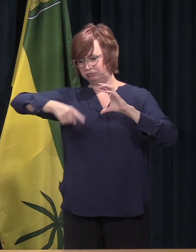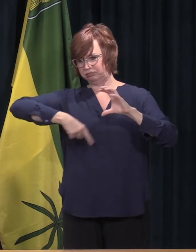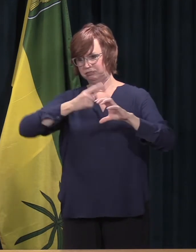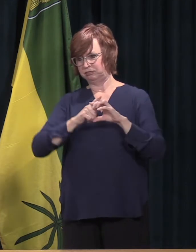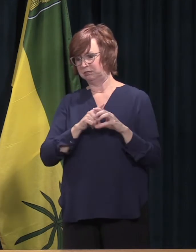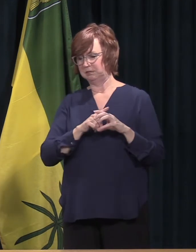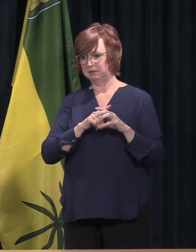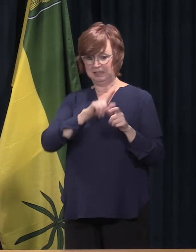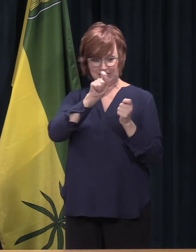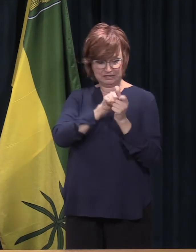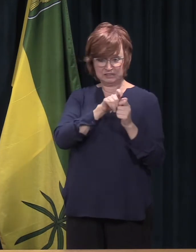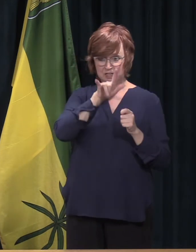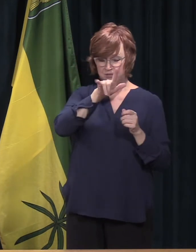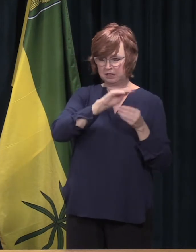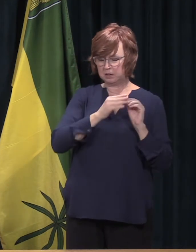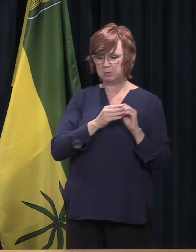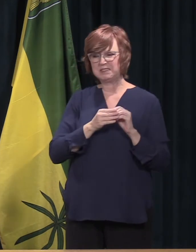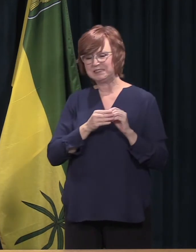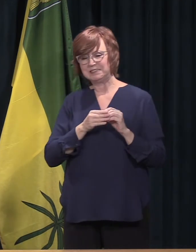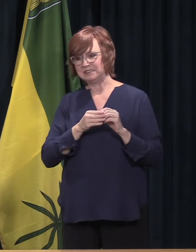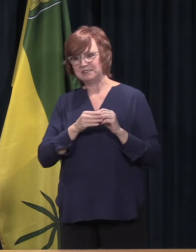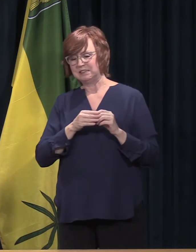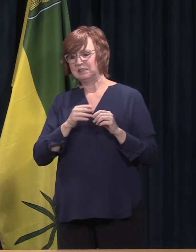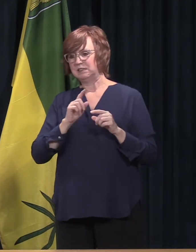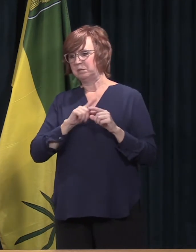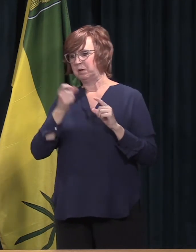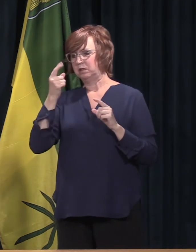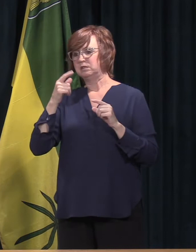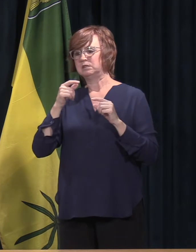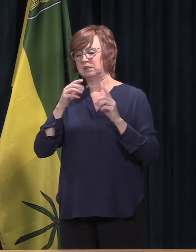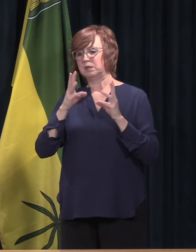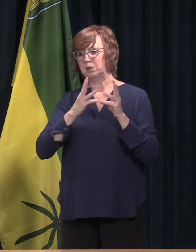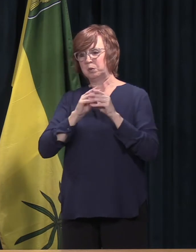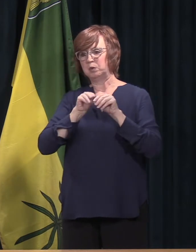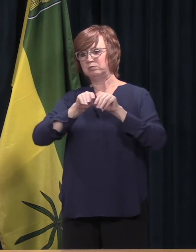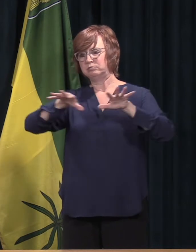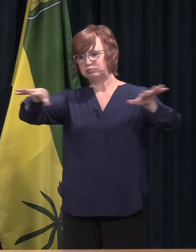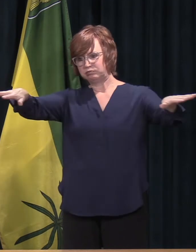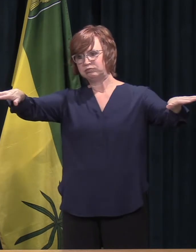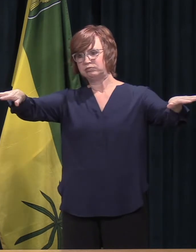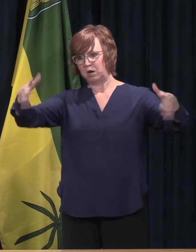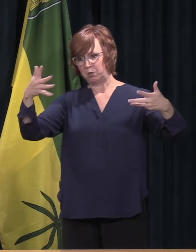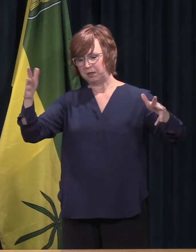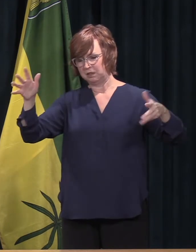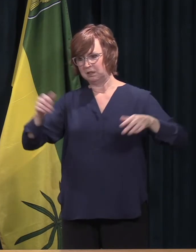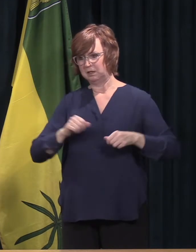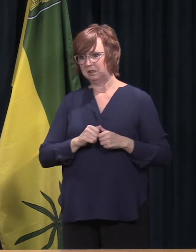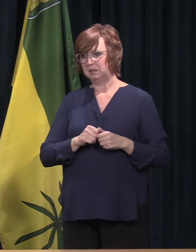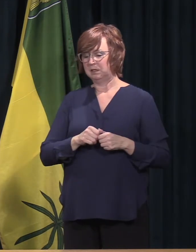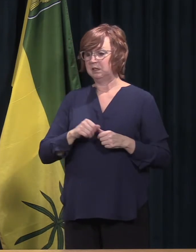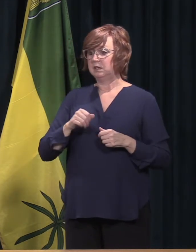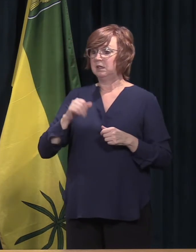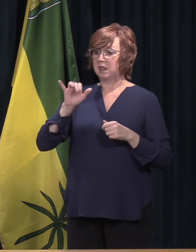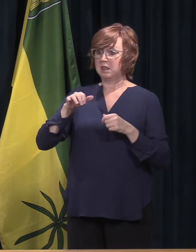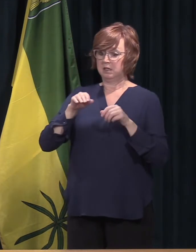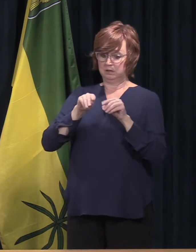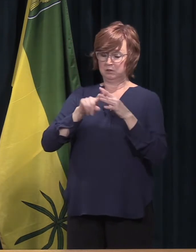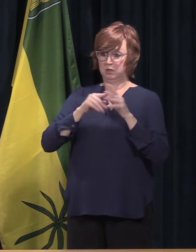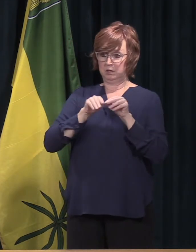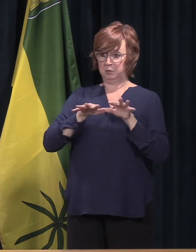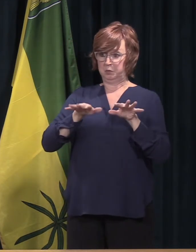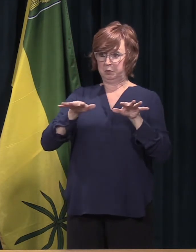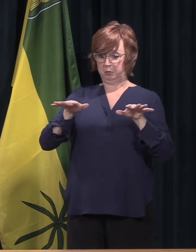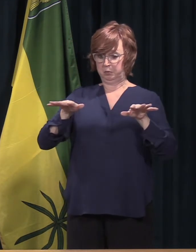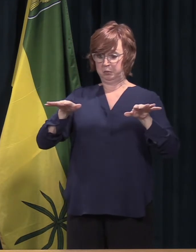information, but we have to realize that as this progresses, that is becoming less and less relevant because in many cases, actually,